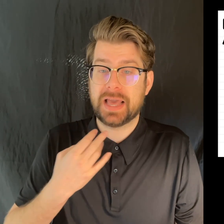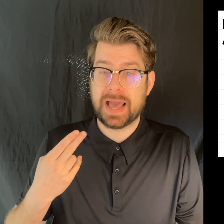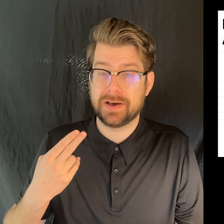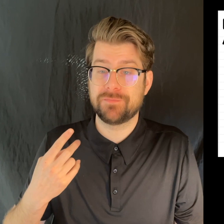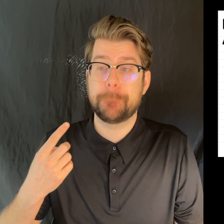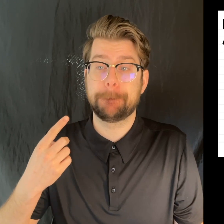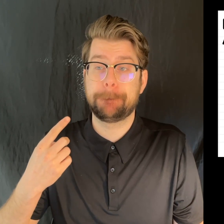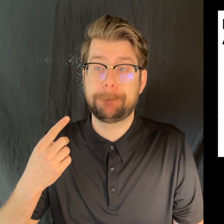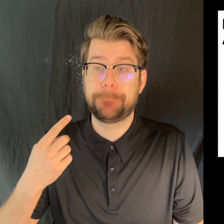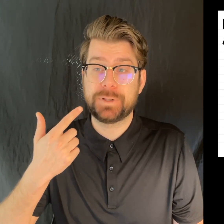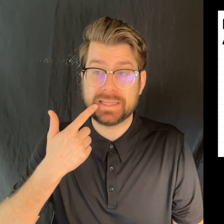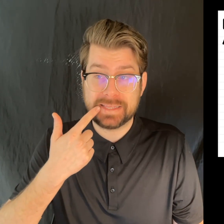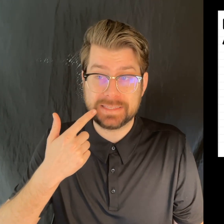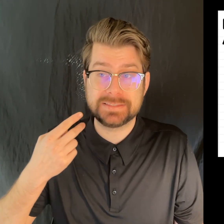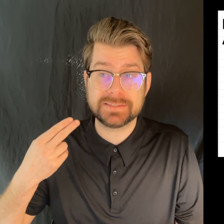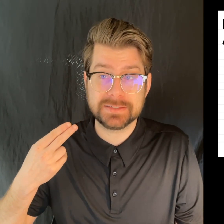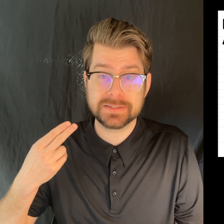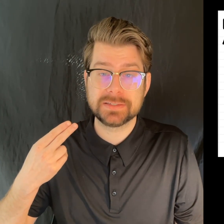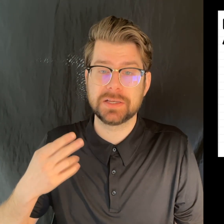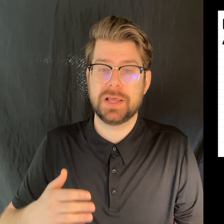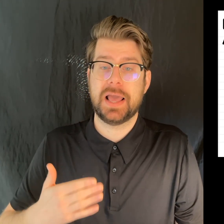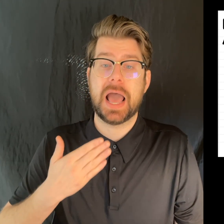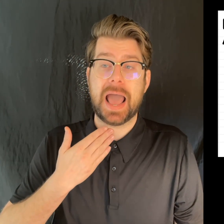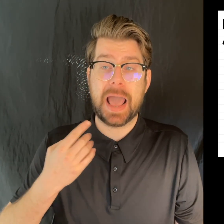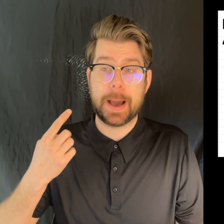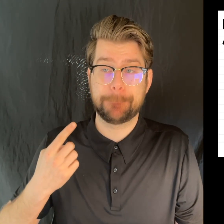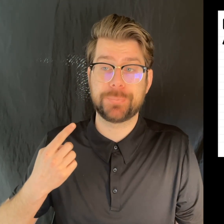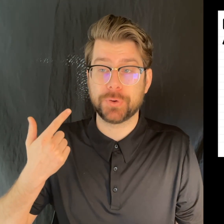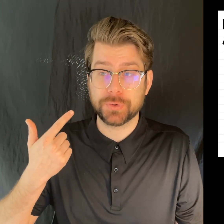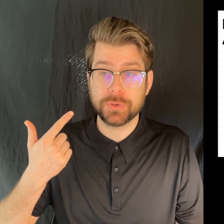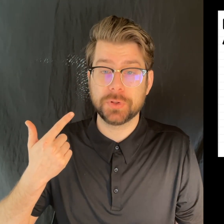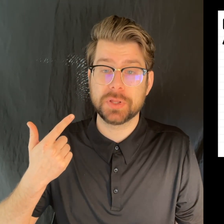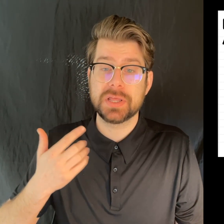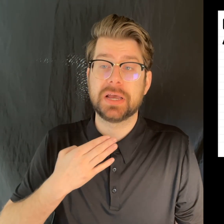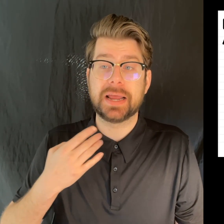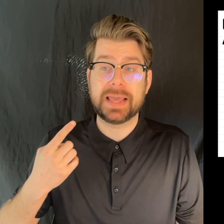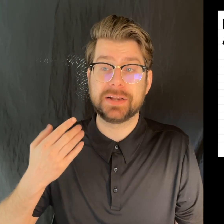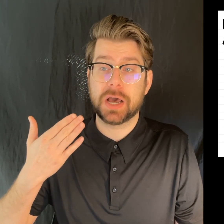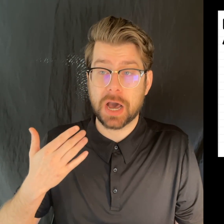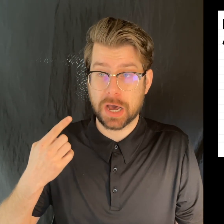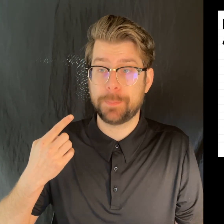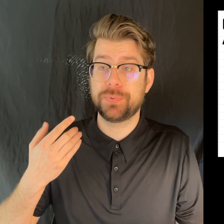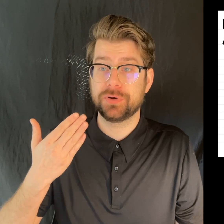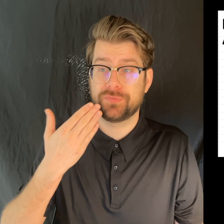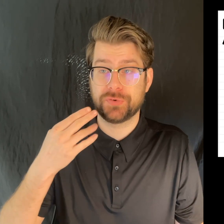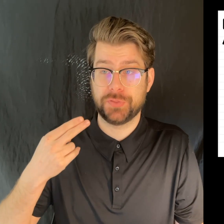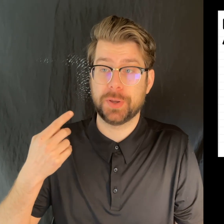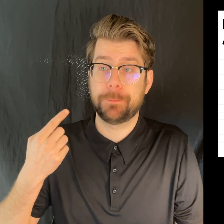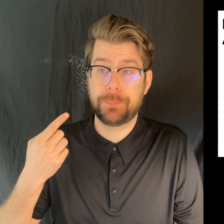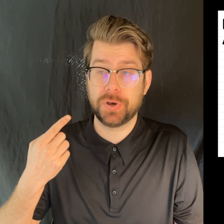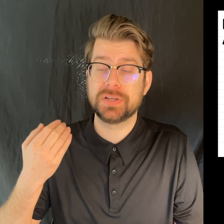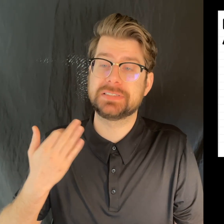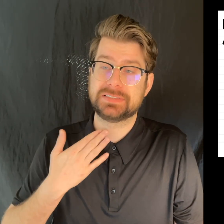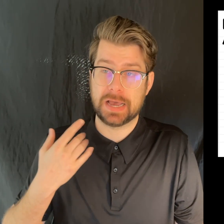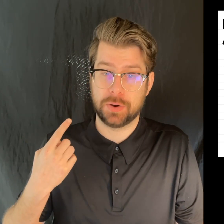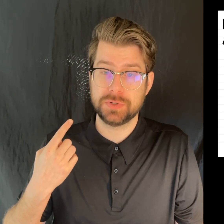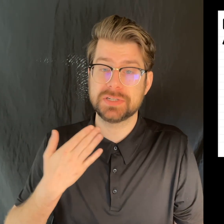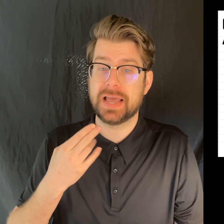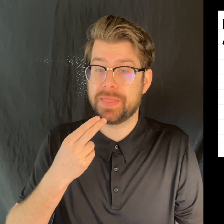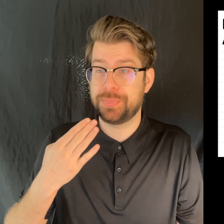have please, apple, and up for the p sound. And then